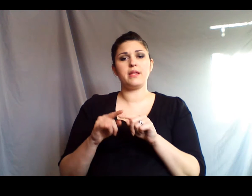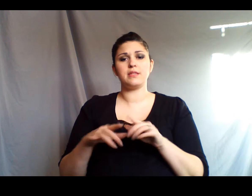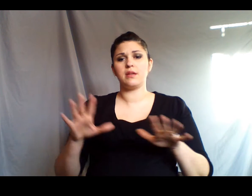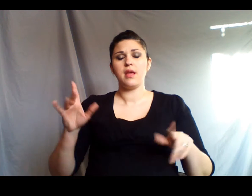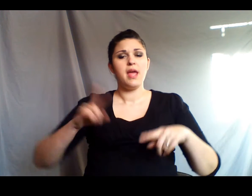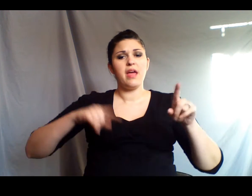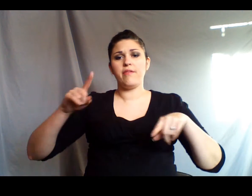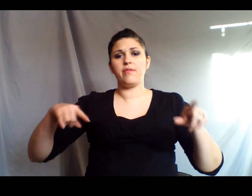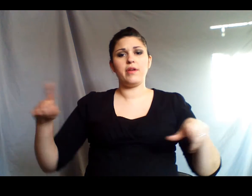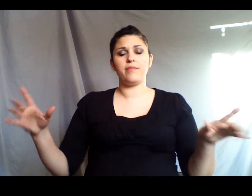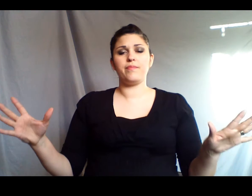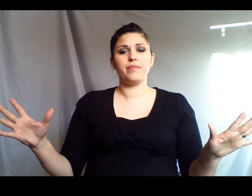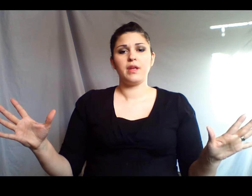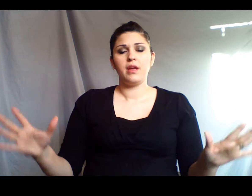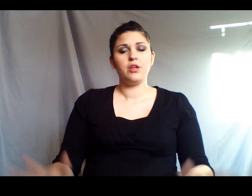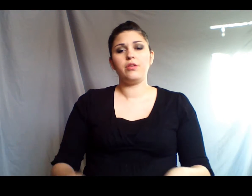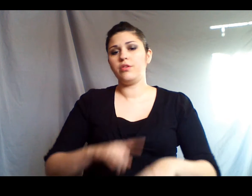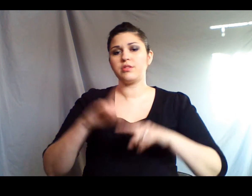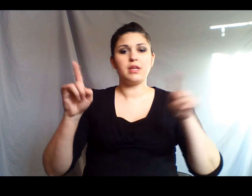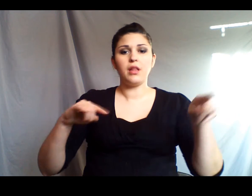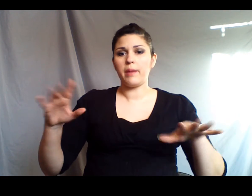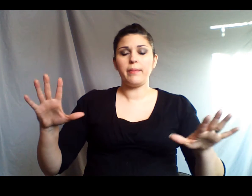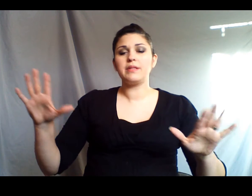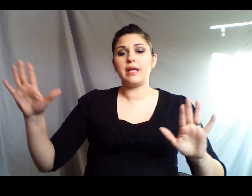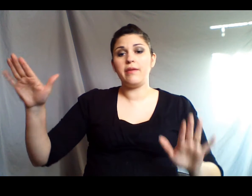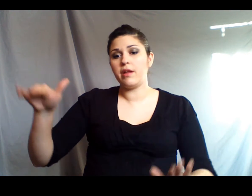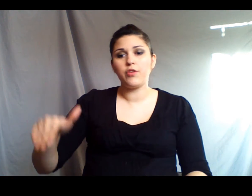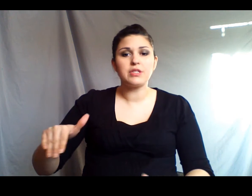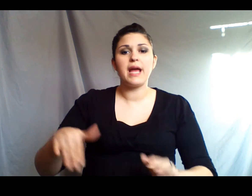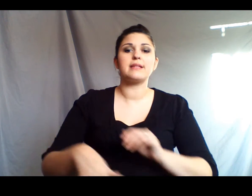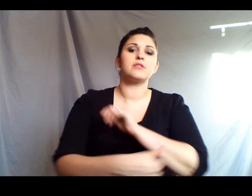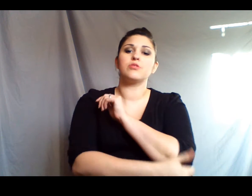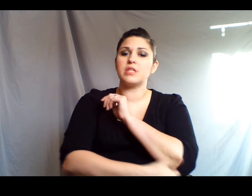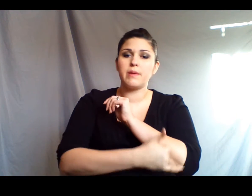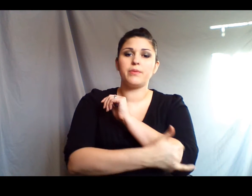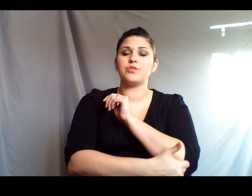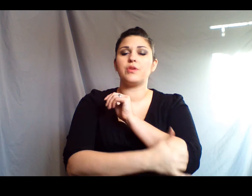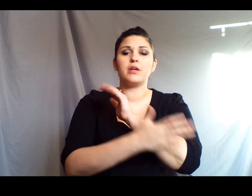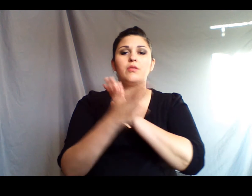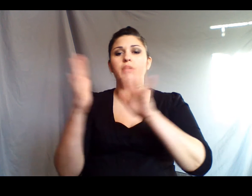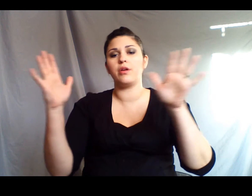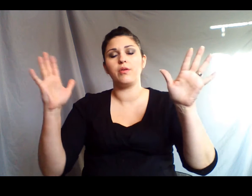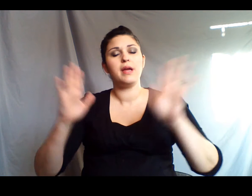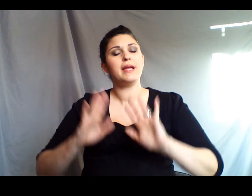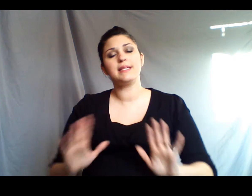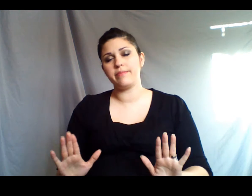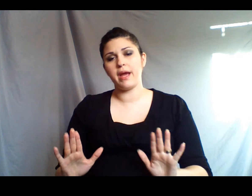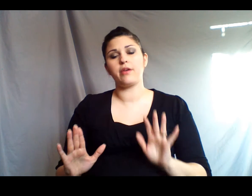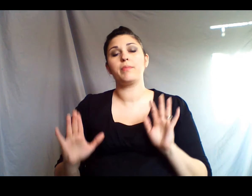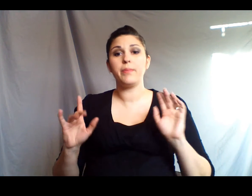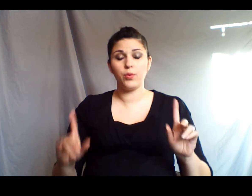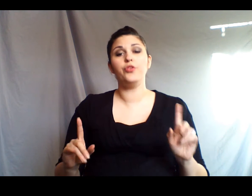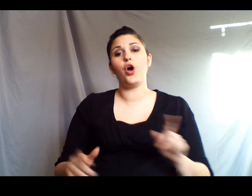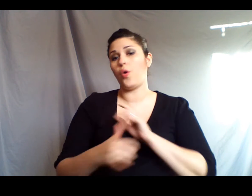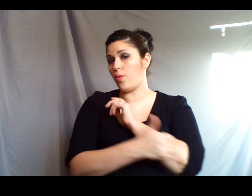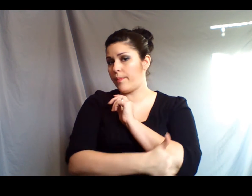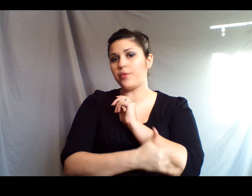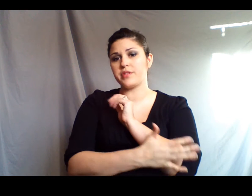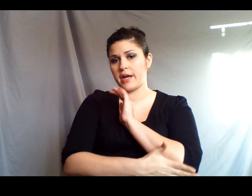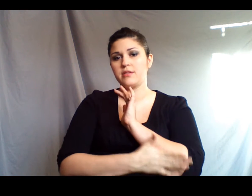and you'll see a lot of people, even if you're in Texas, you'll see people do here, you know, it doesn't matter. People will know both signs, okay?